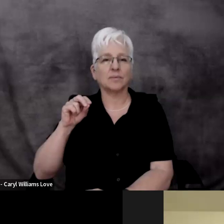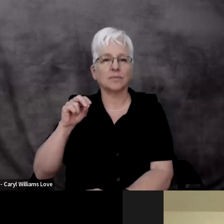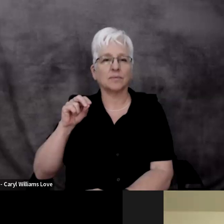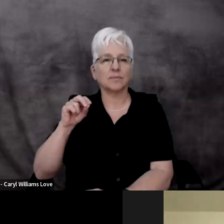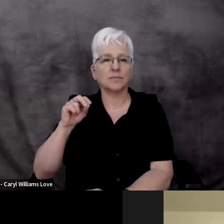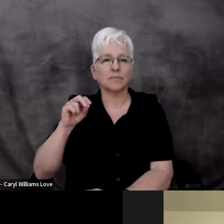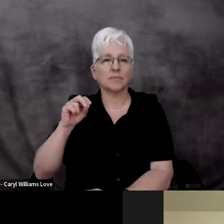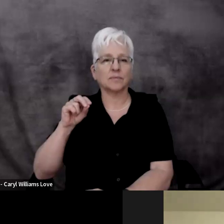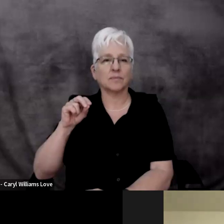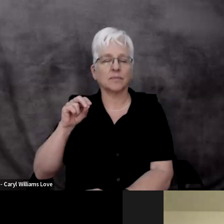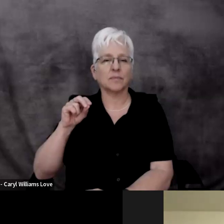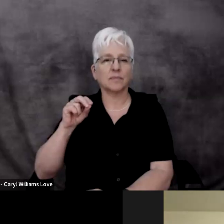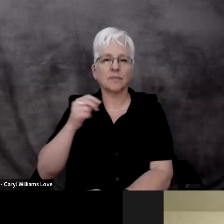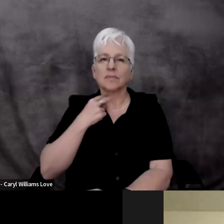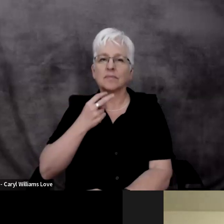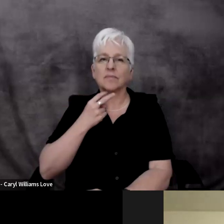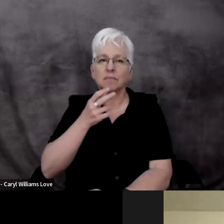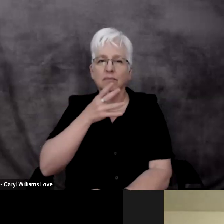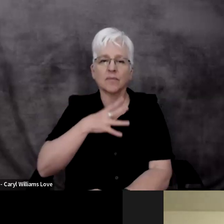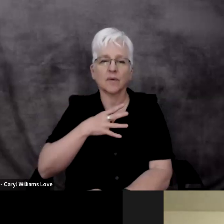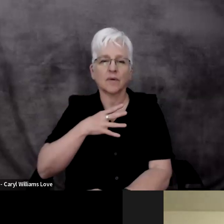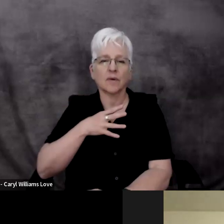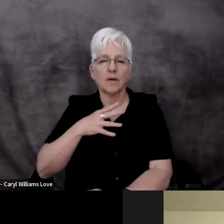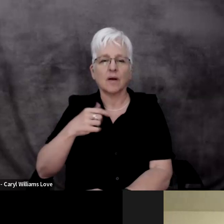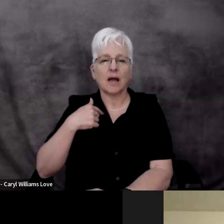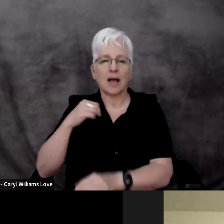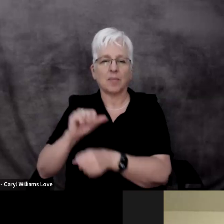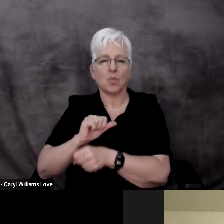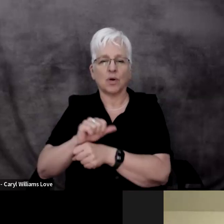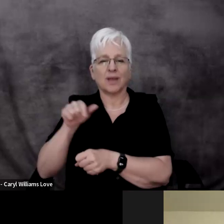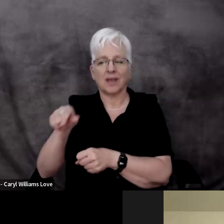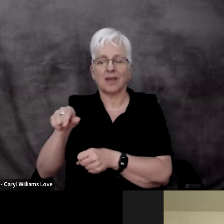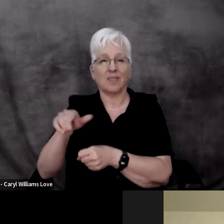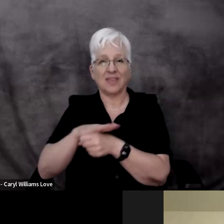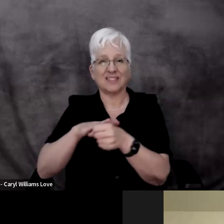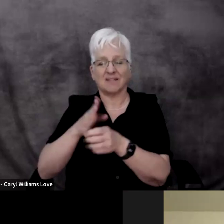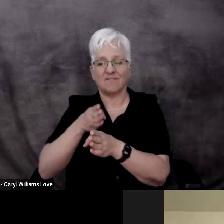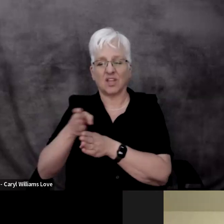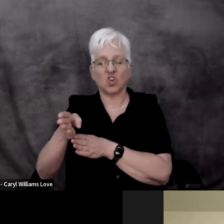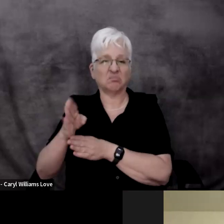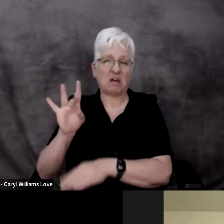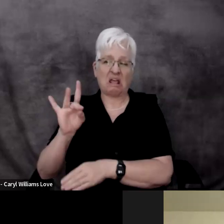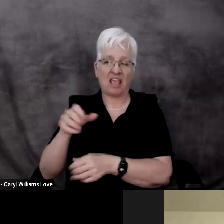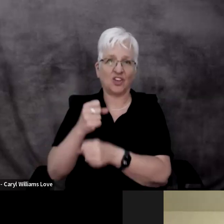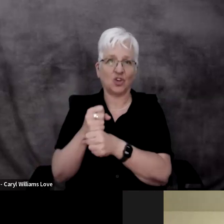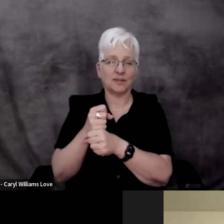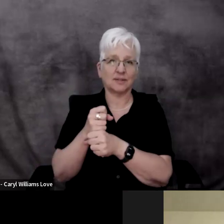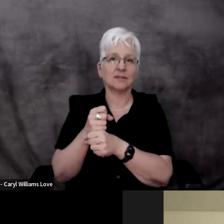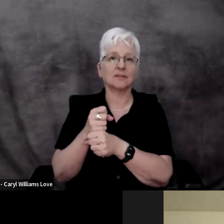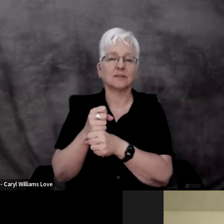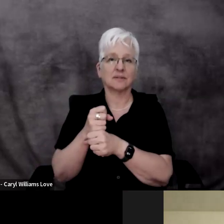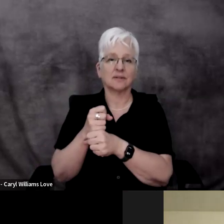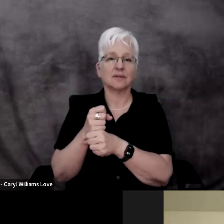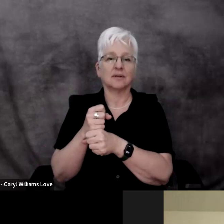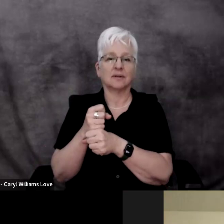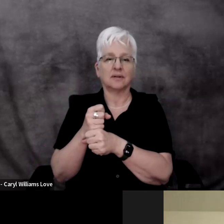have been working in this field, in this country for the last 8 years, I think I can do that. And I've also worked in this field in